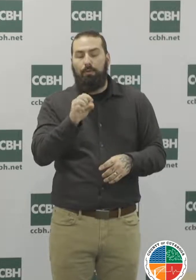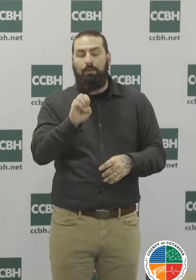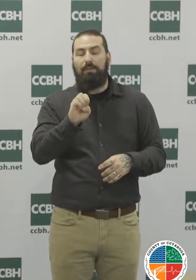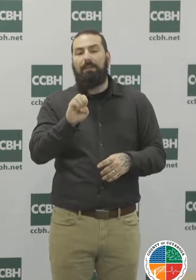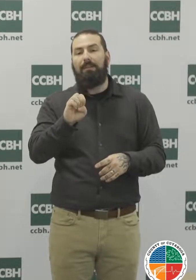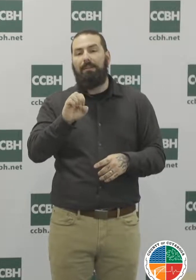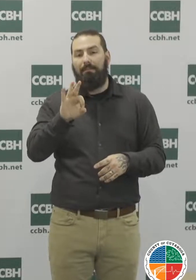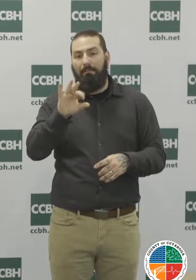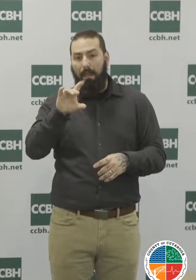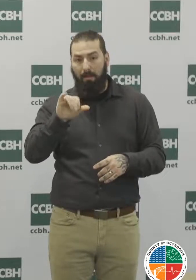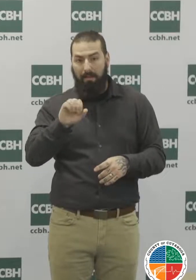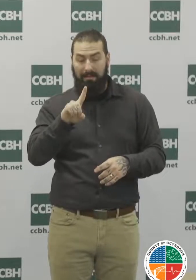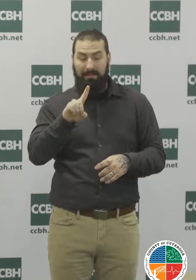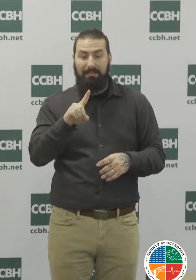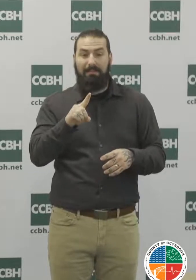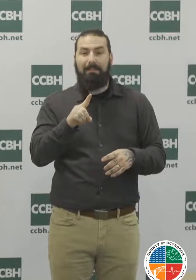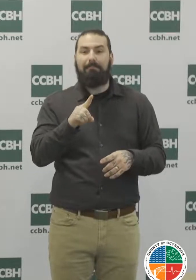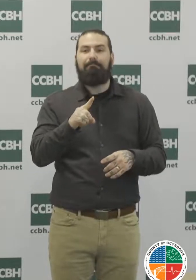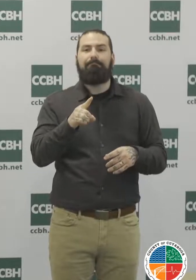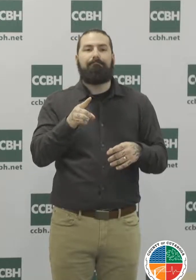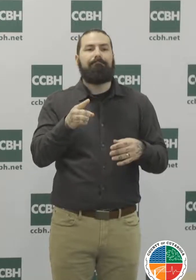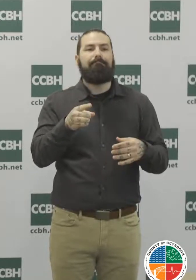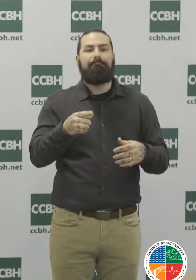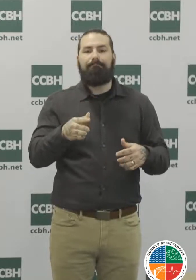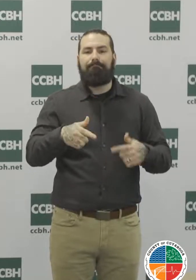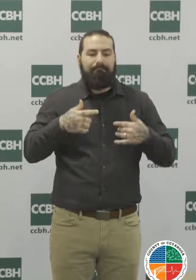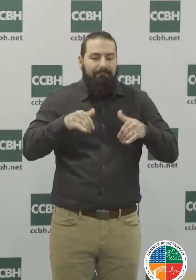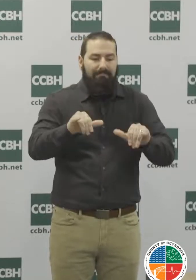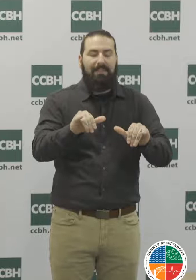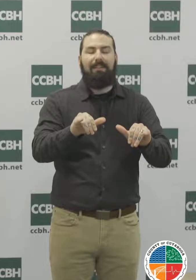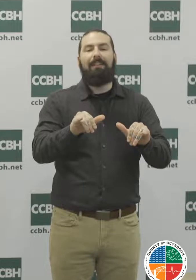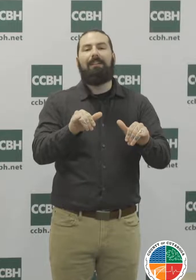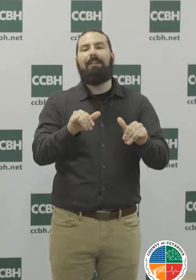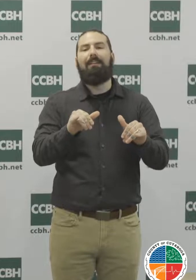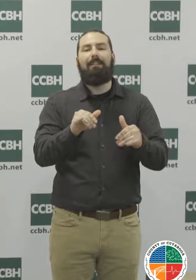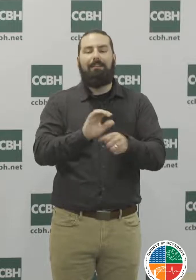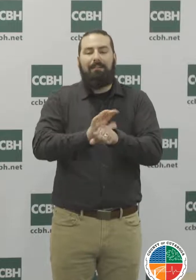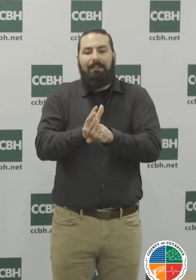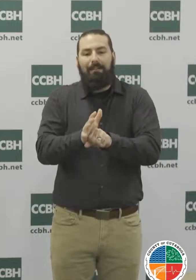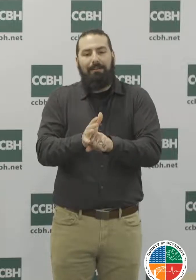COVID-19, but not the cruel hands of racism, is too much.